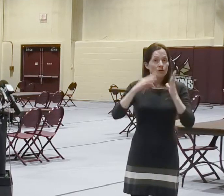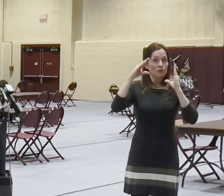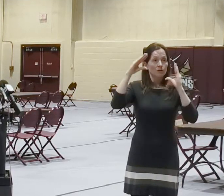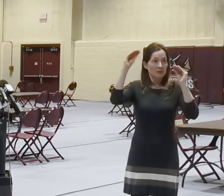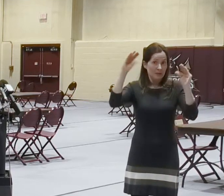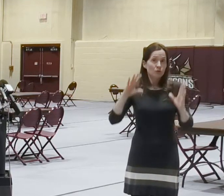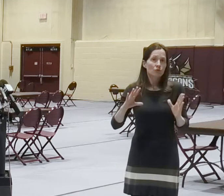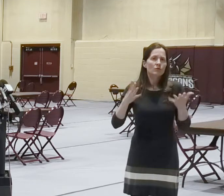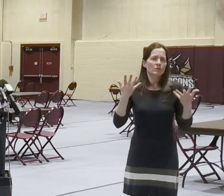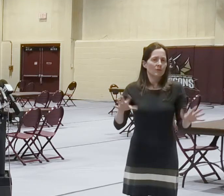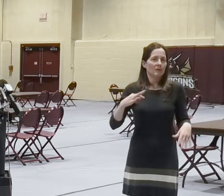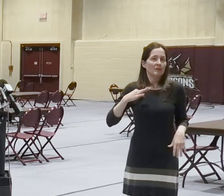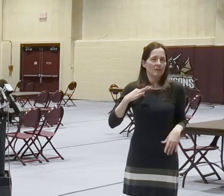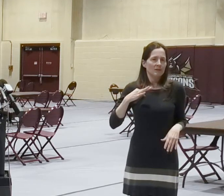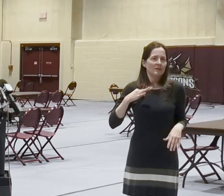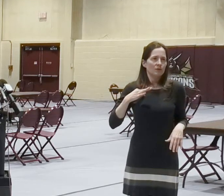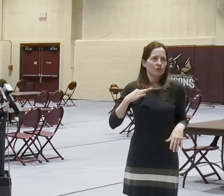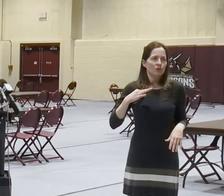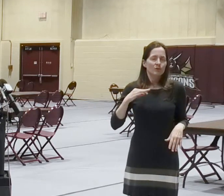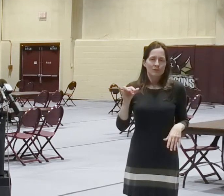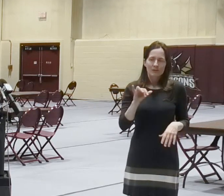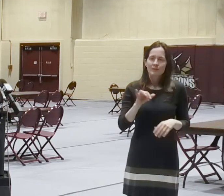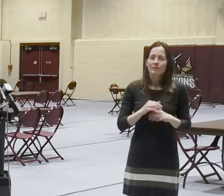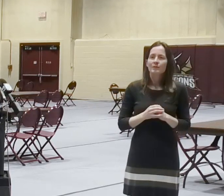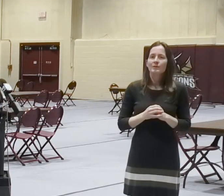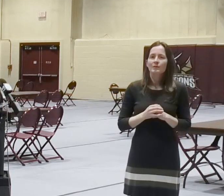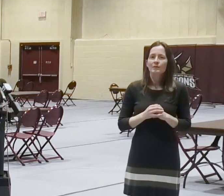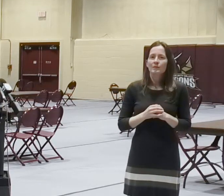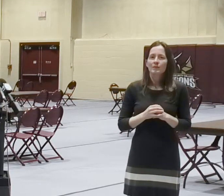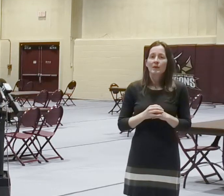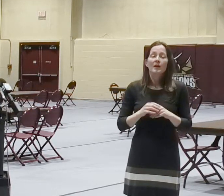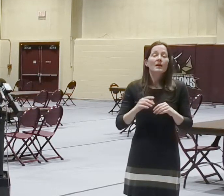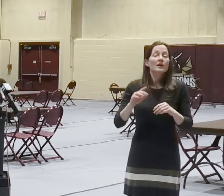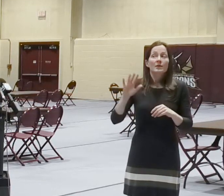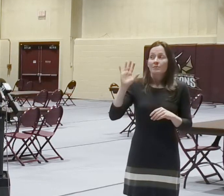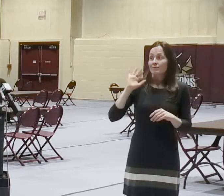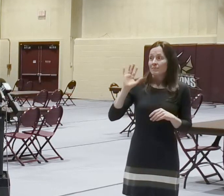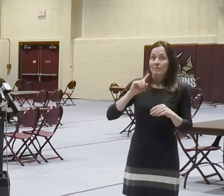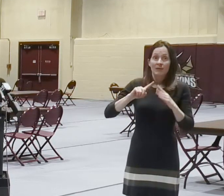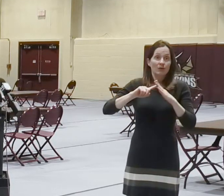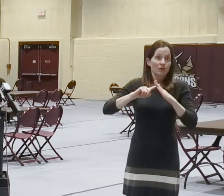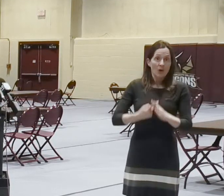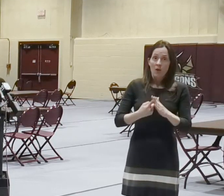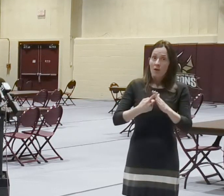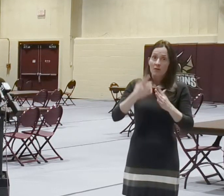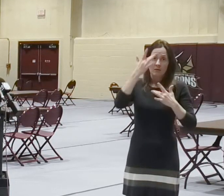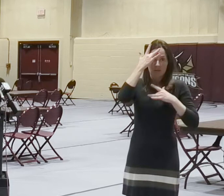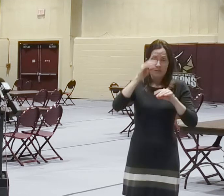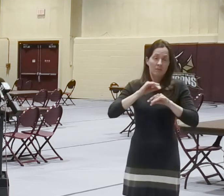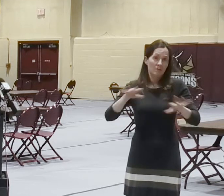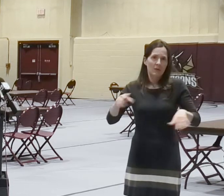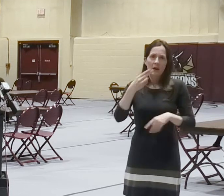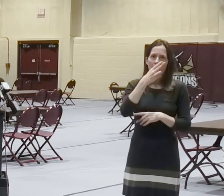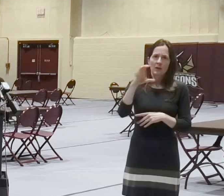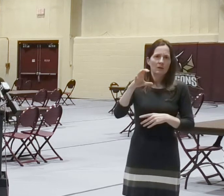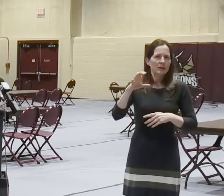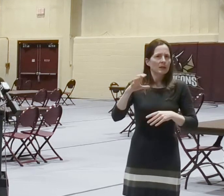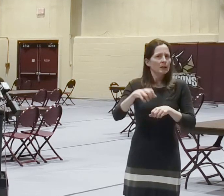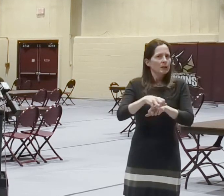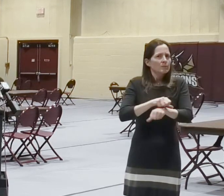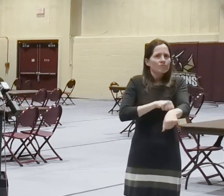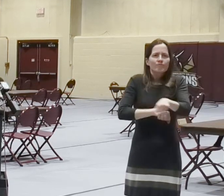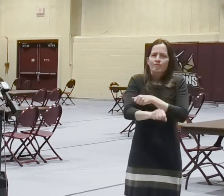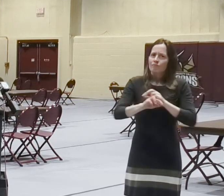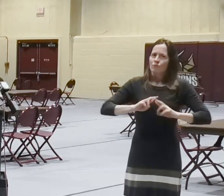well. From the beginning of this pandemic, Howard Community College has answered the call to help.